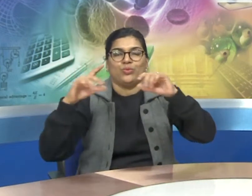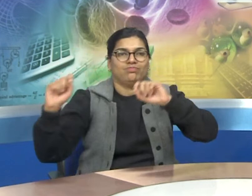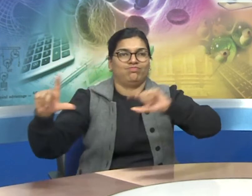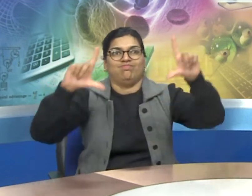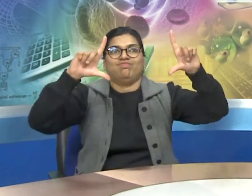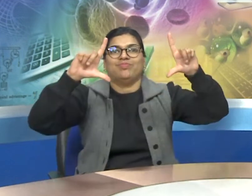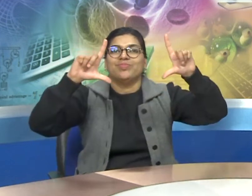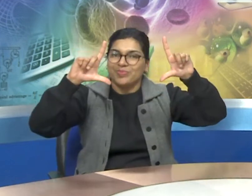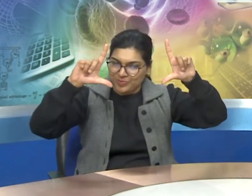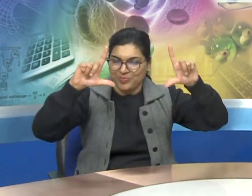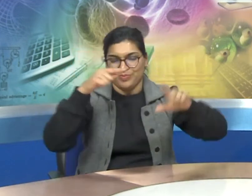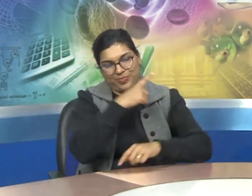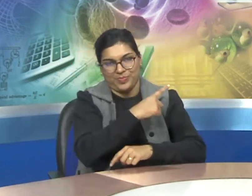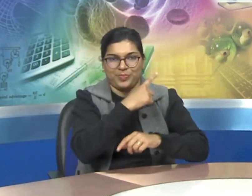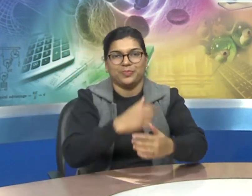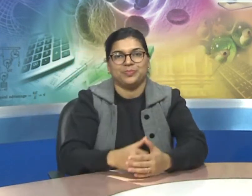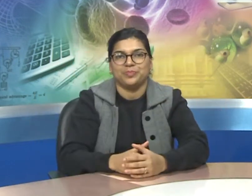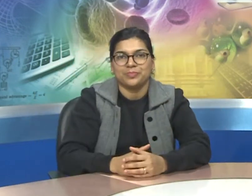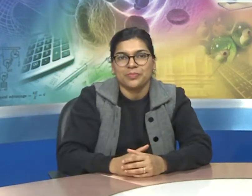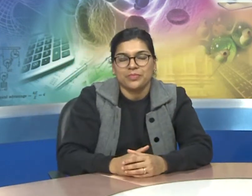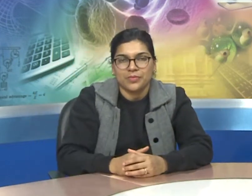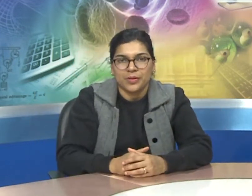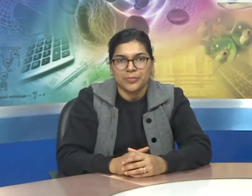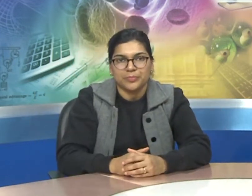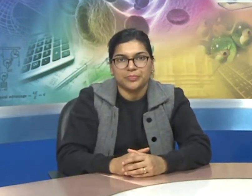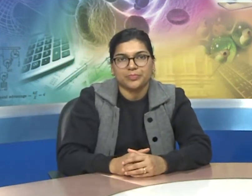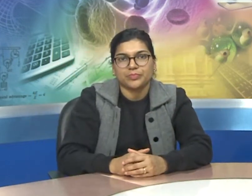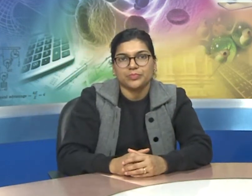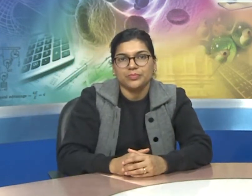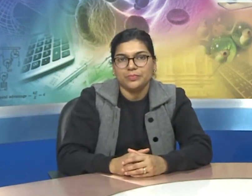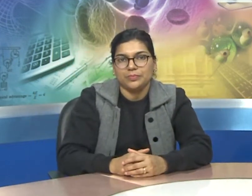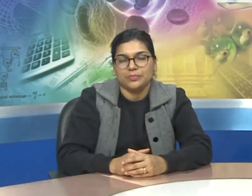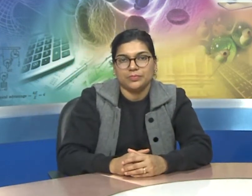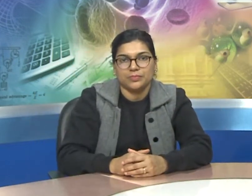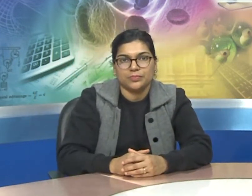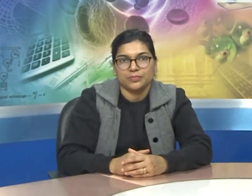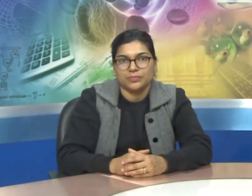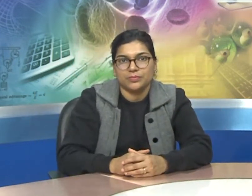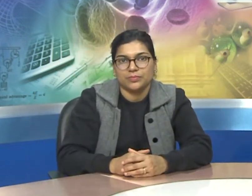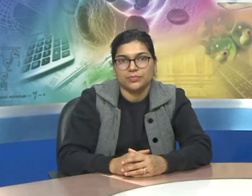click on the presentation, then we will see the blank presentation there.